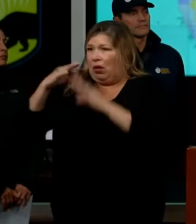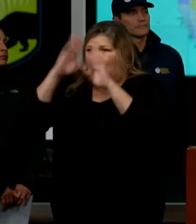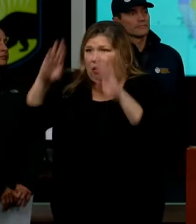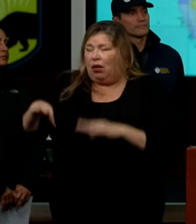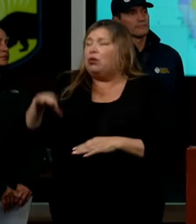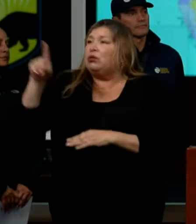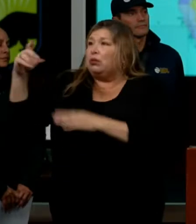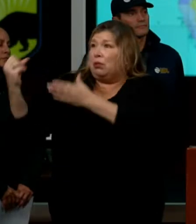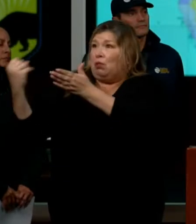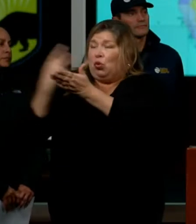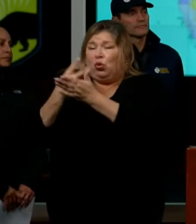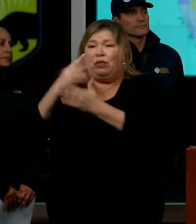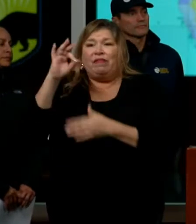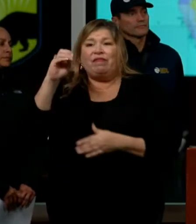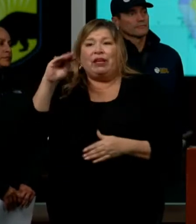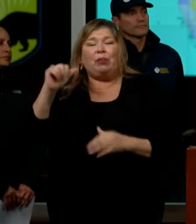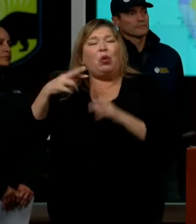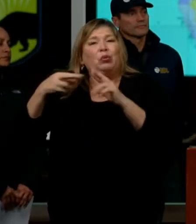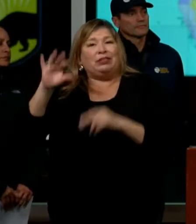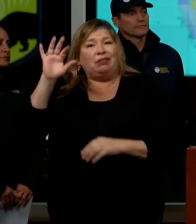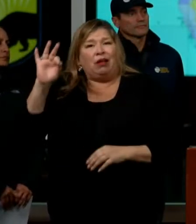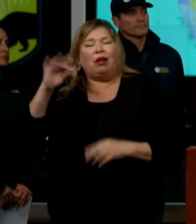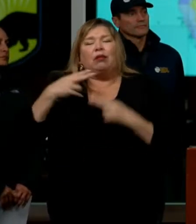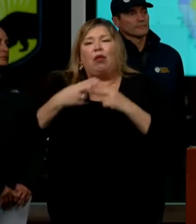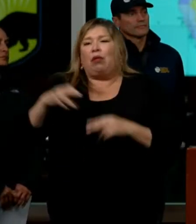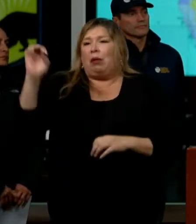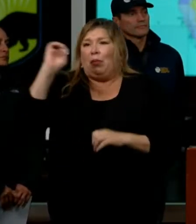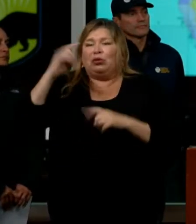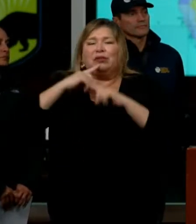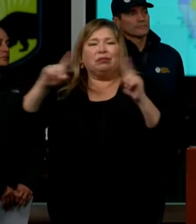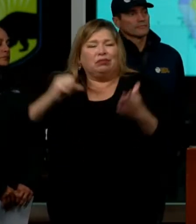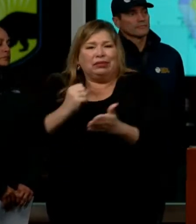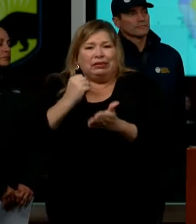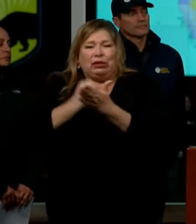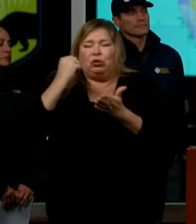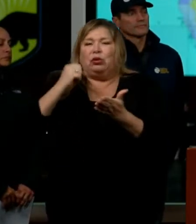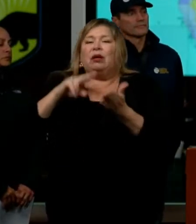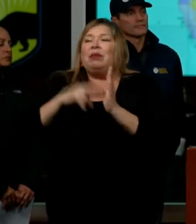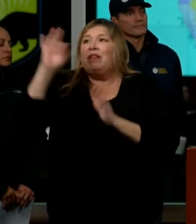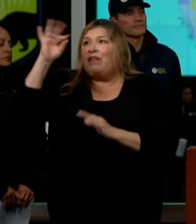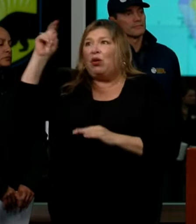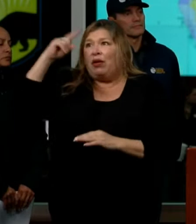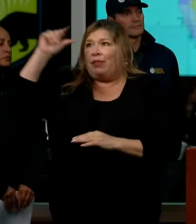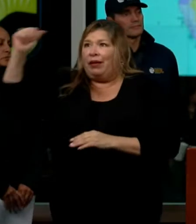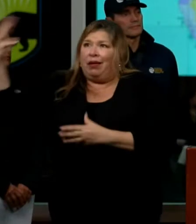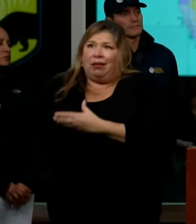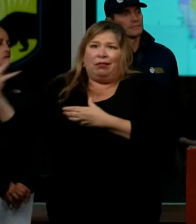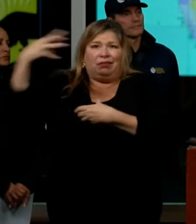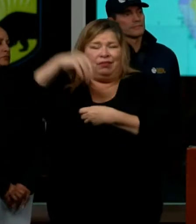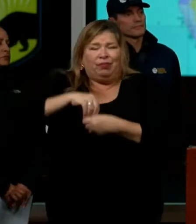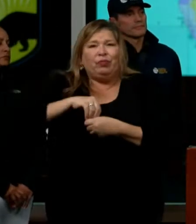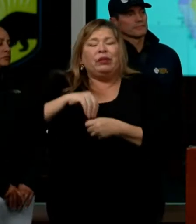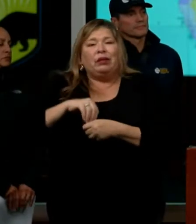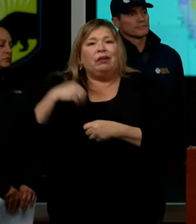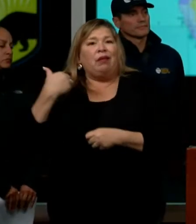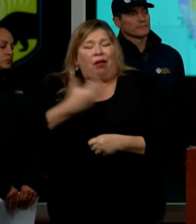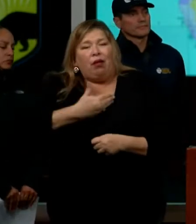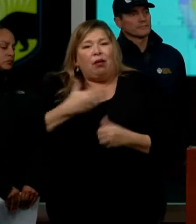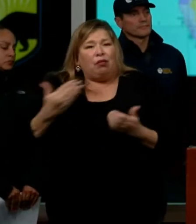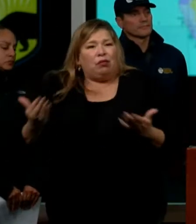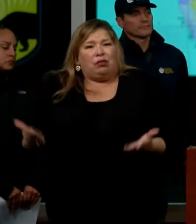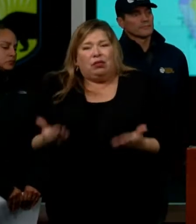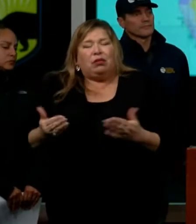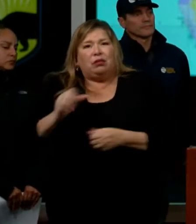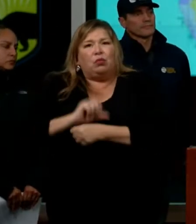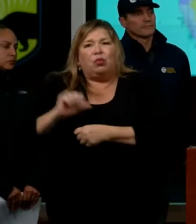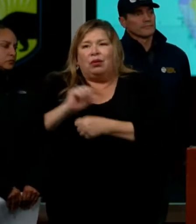FEMA Region 9 of an emergency declaration to get this full support of the federal government in our efforts, which